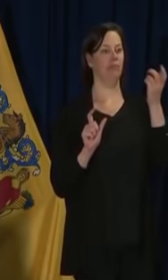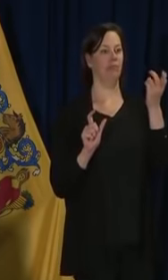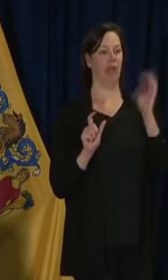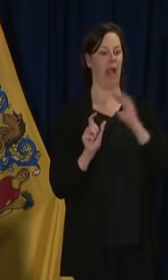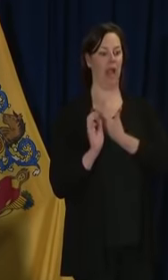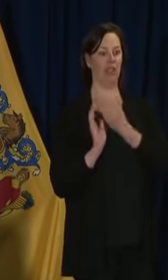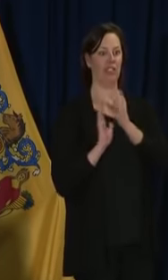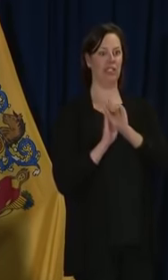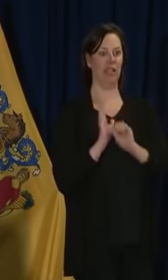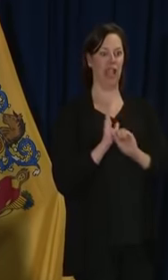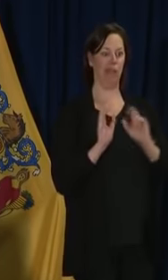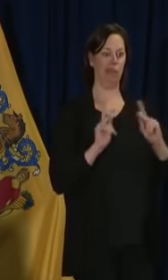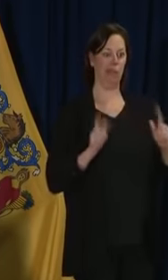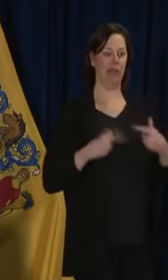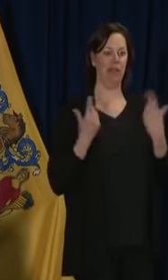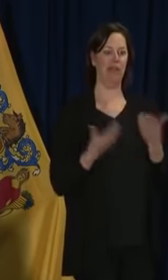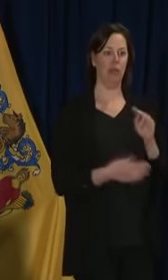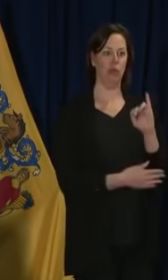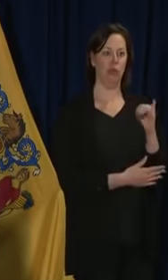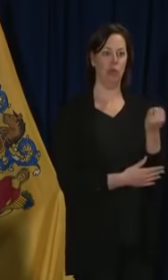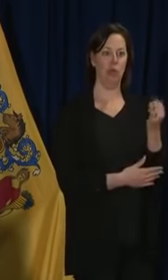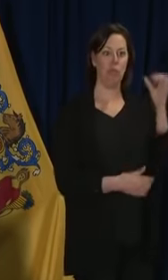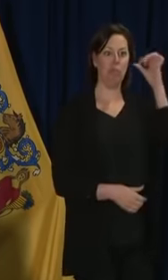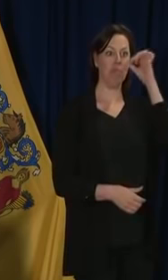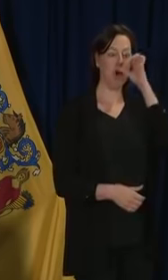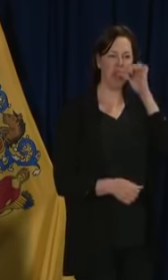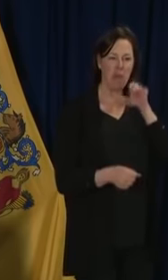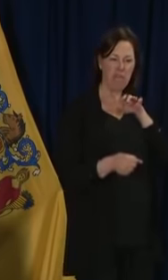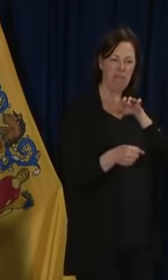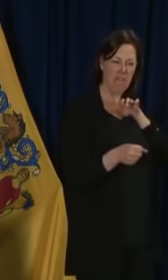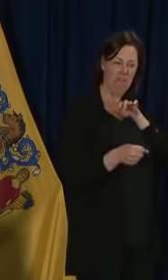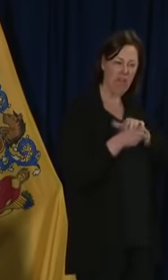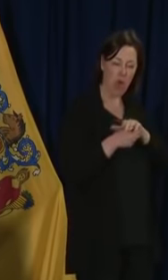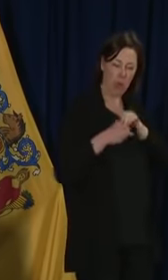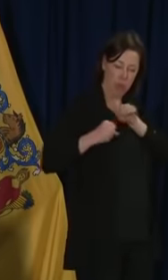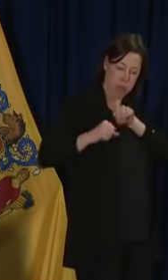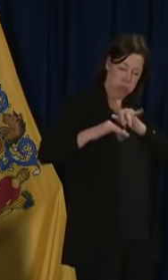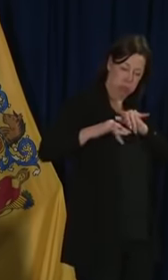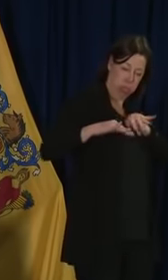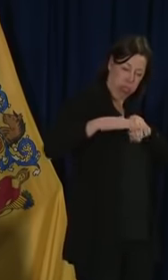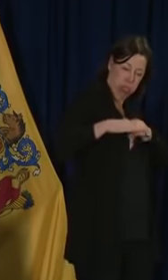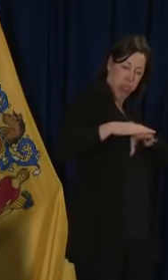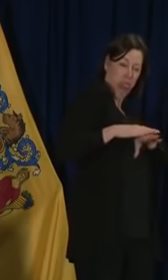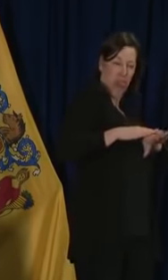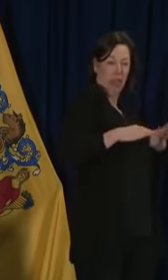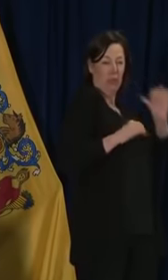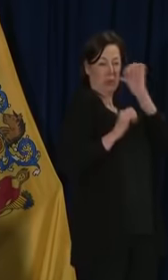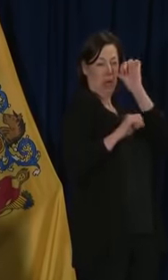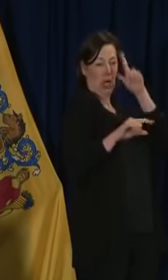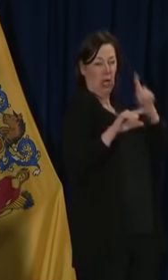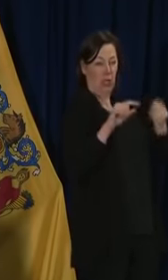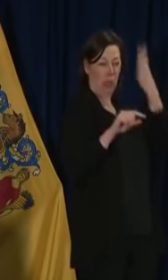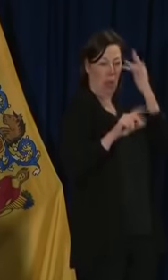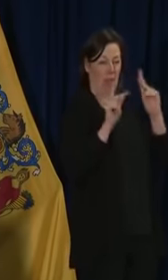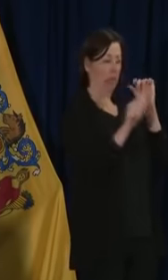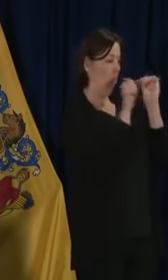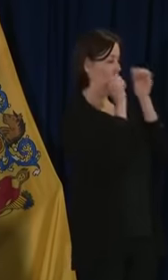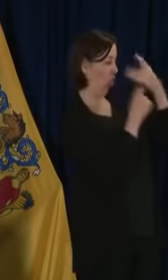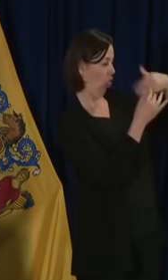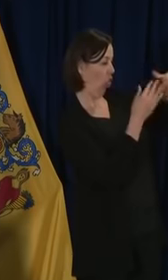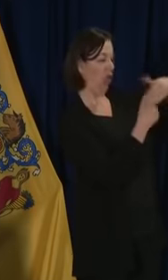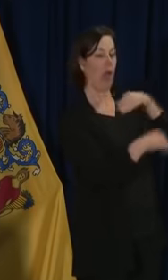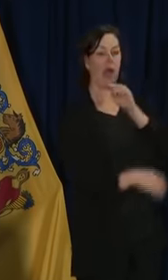saw this clearly. Bars were so packed you couldn't get into them on the one hand, And Tammy and I did an